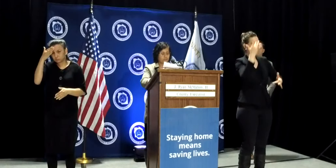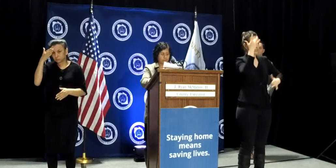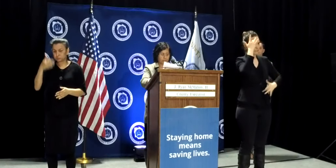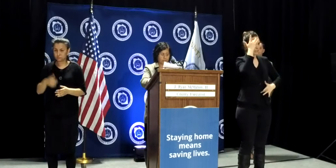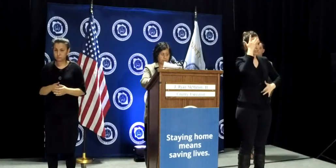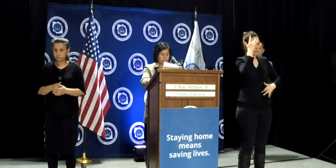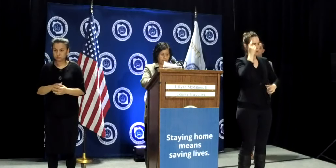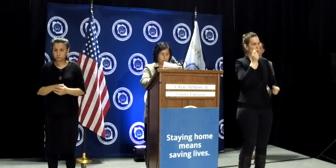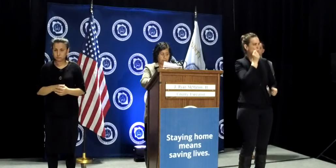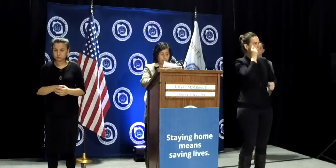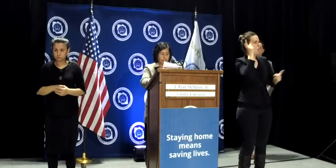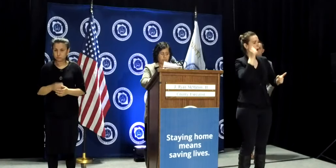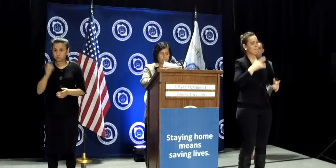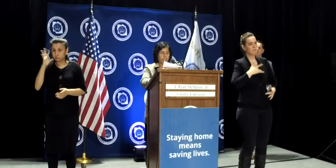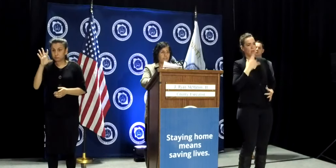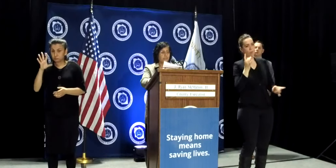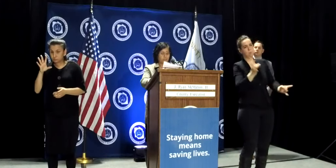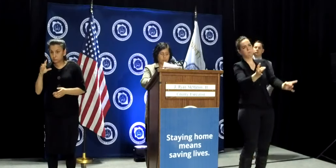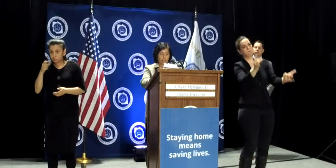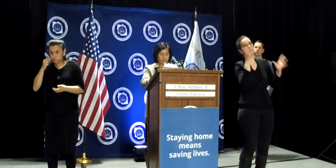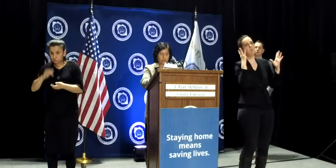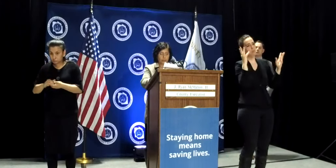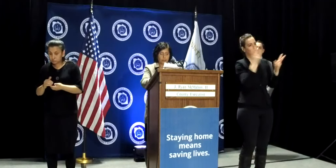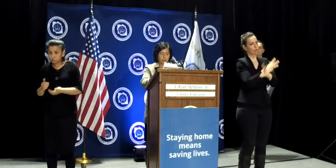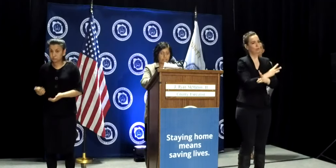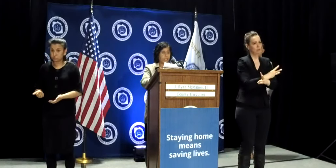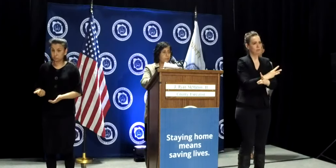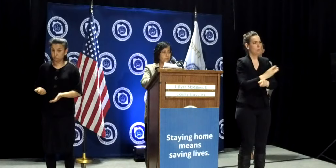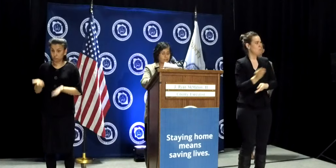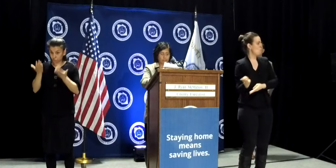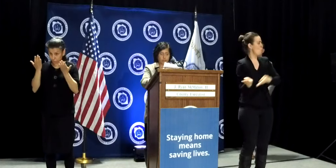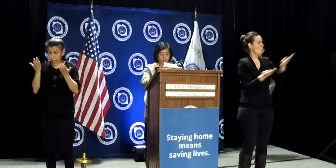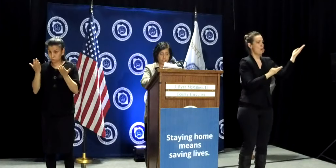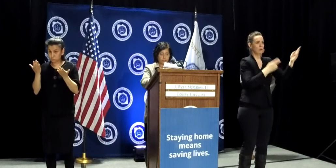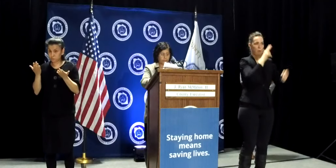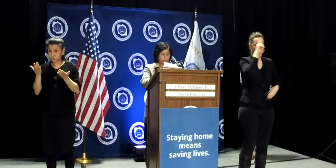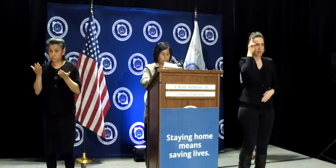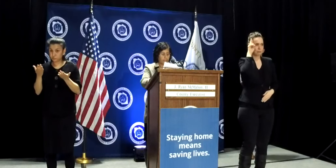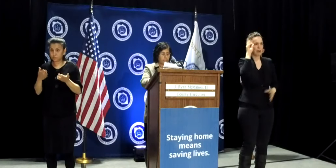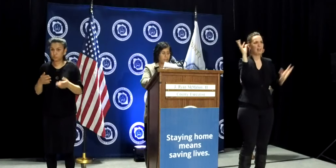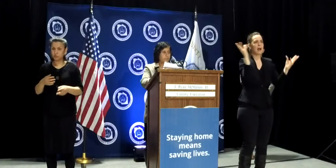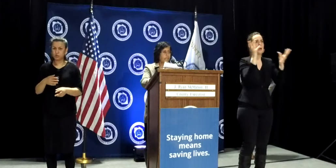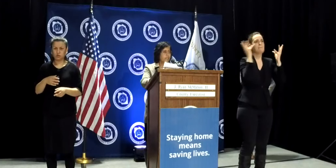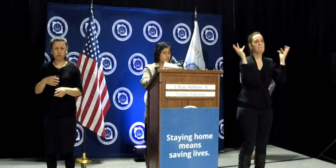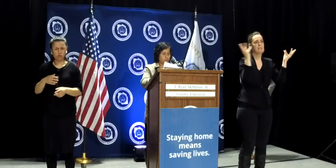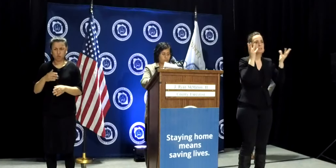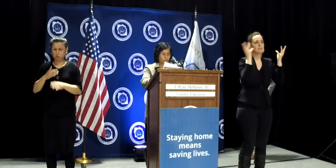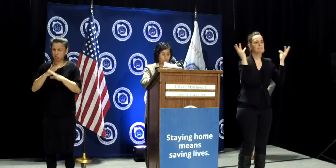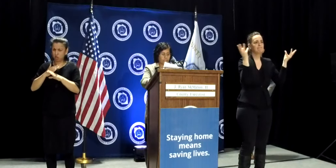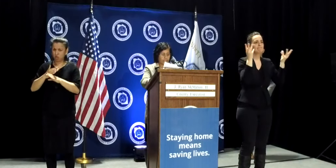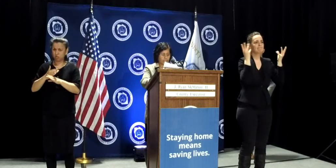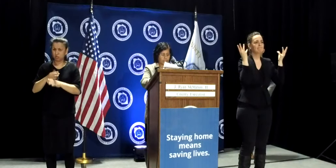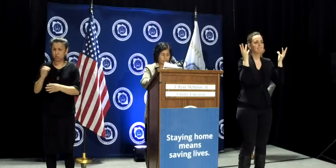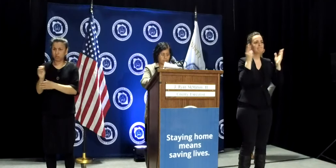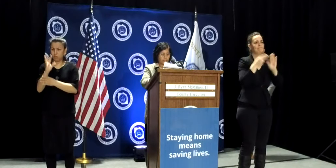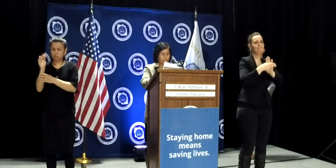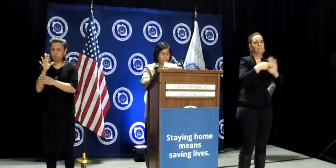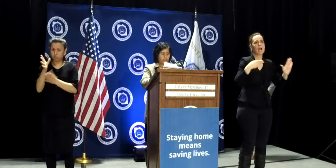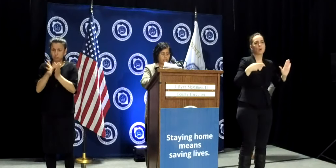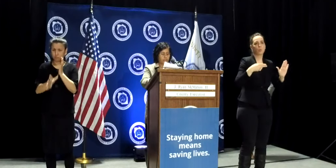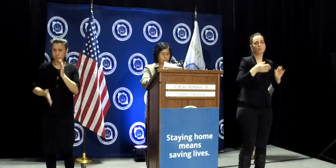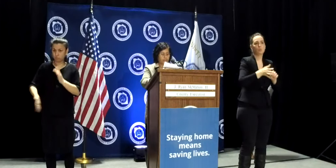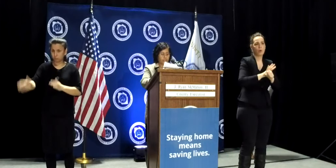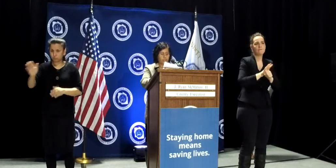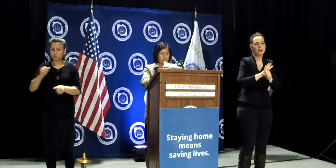worsening symptoms and was taken to the local hospital by the ambulance in the morning. He was diagnosed with COVID-19